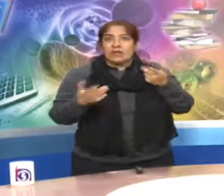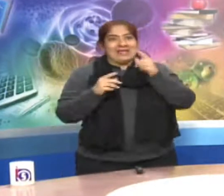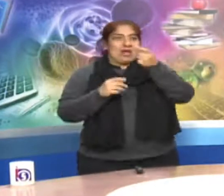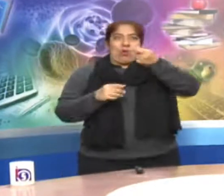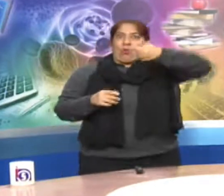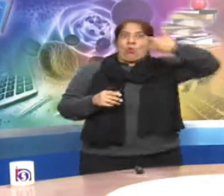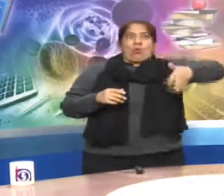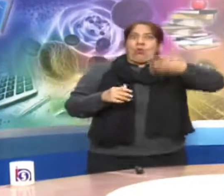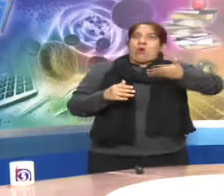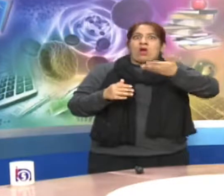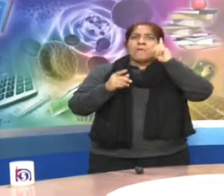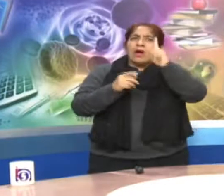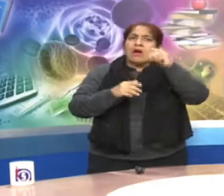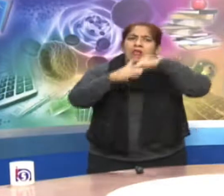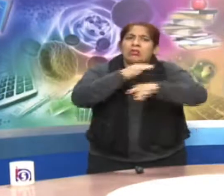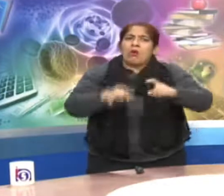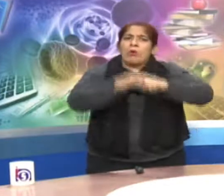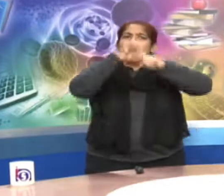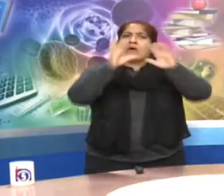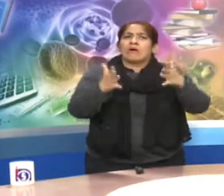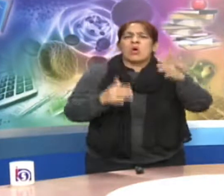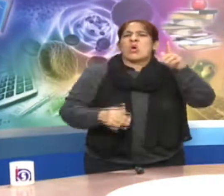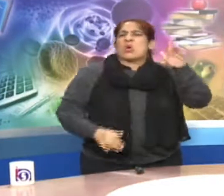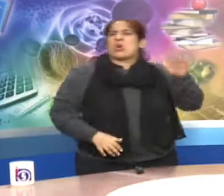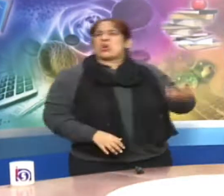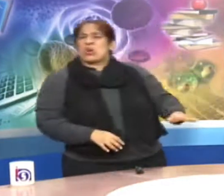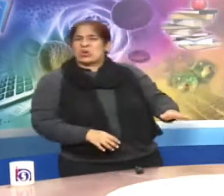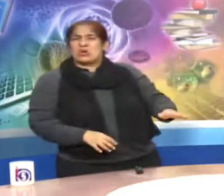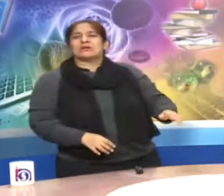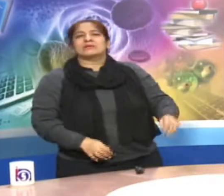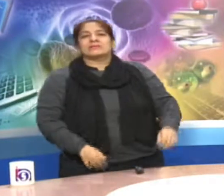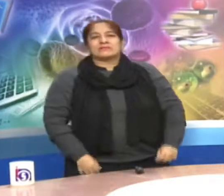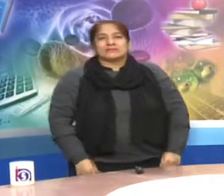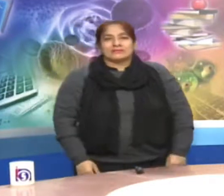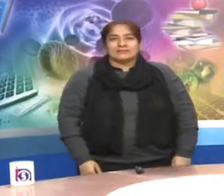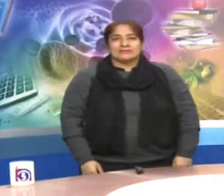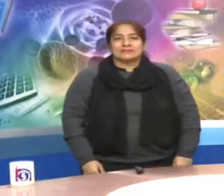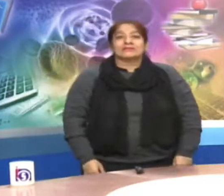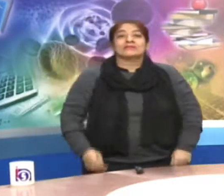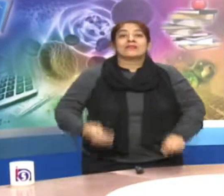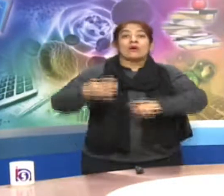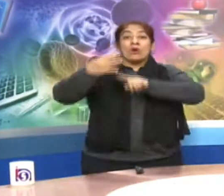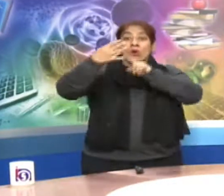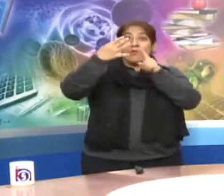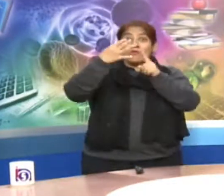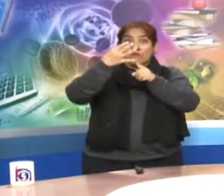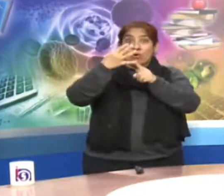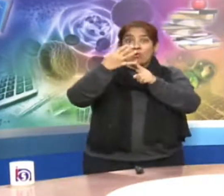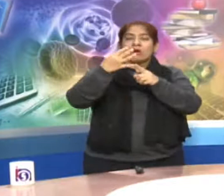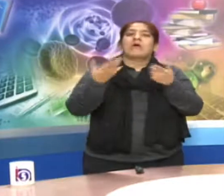is used properly. The whole good, the product, is not good. So the fourth point